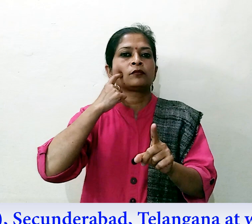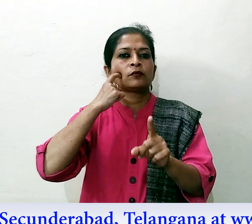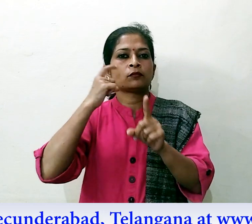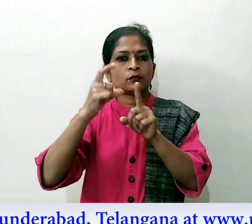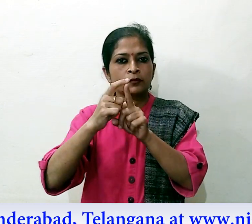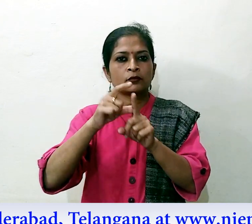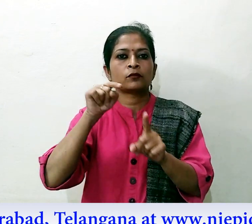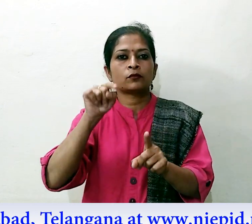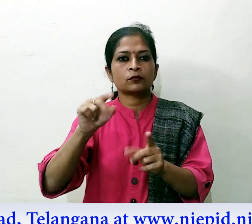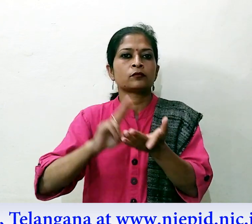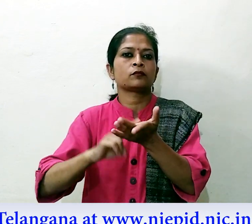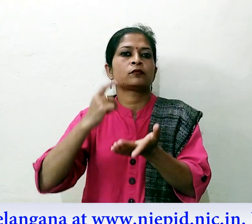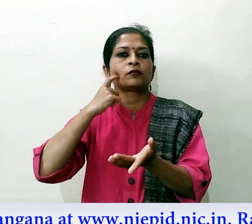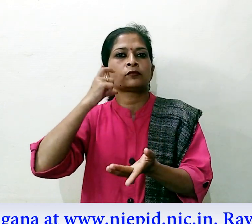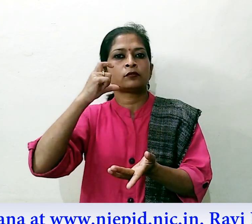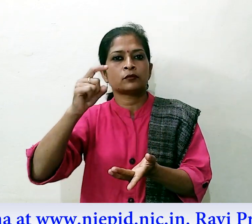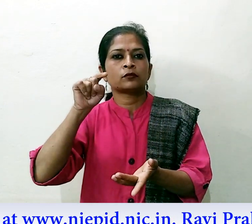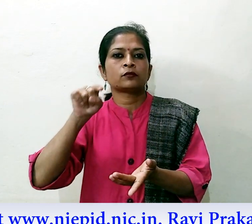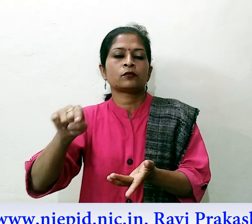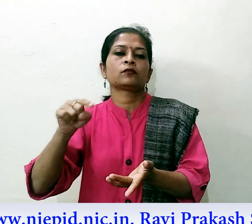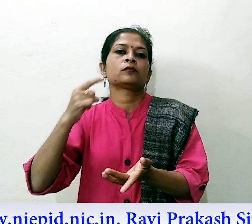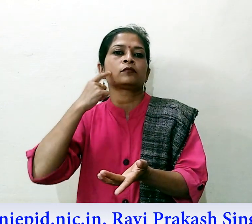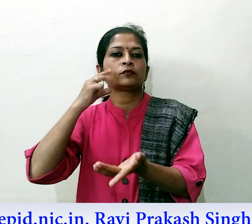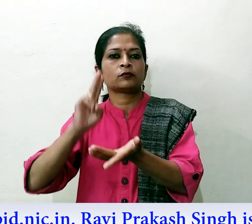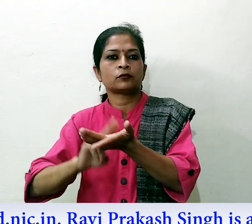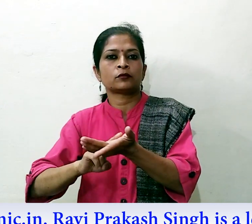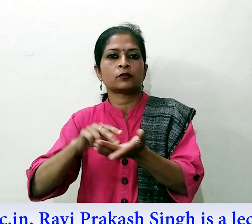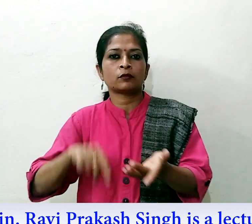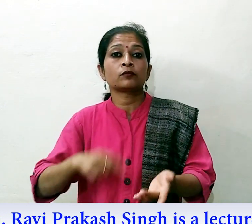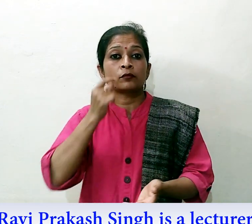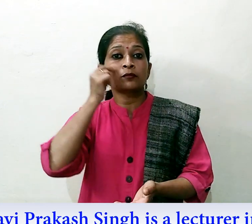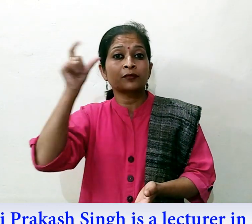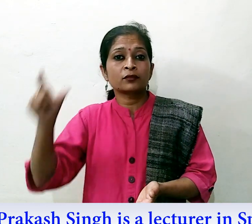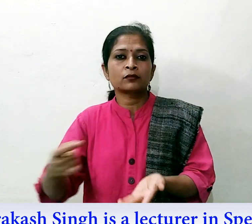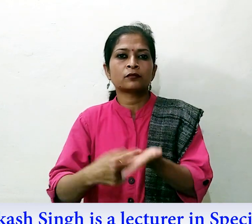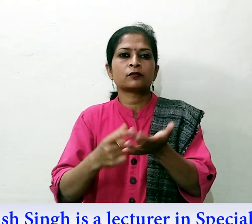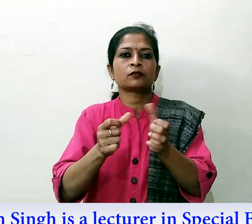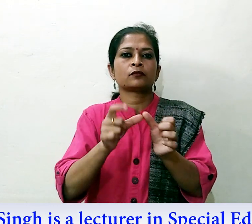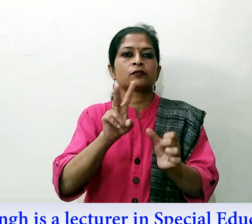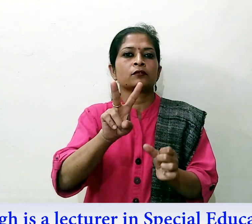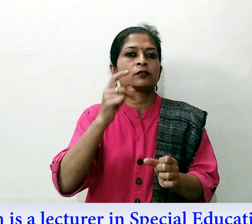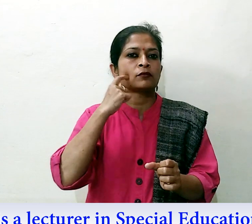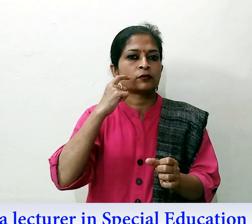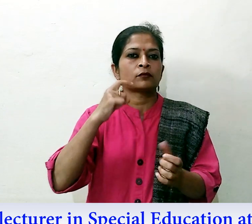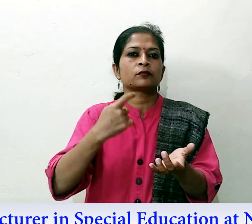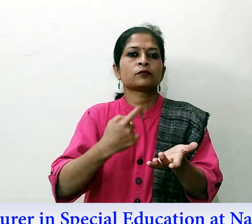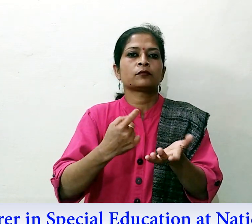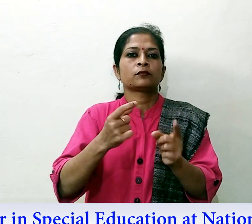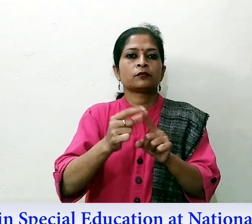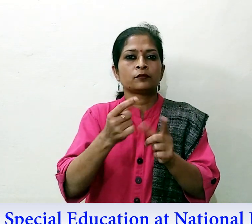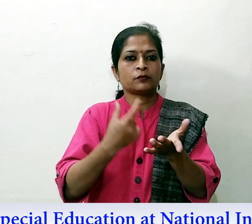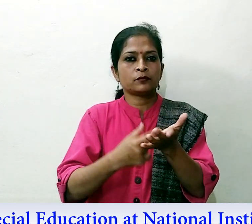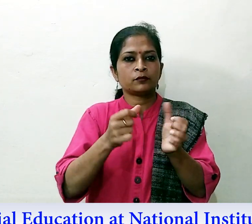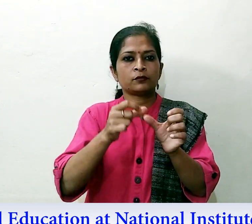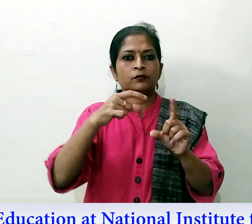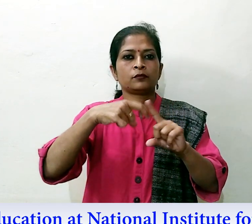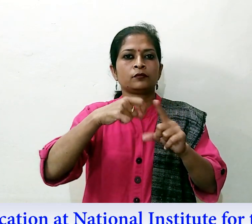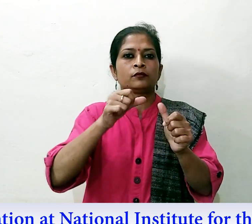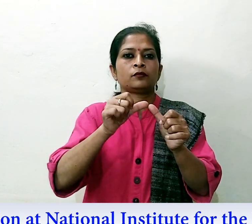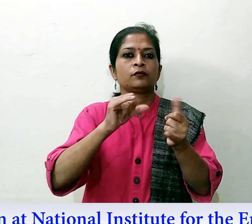www.niepid.nic.in. Ravi Prakash Singh is a lecturer in special education at National Institute for the Empowerment of Persons